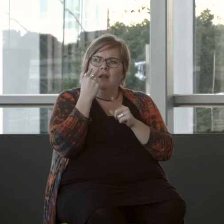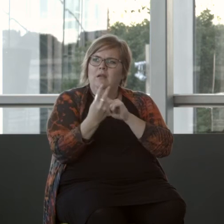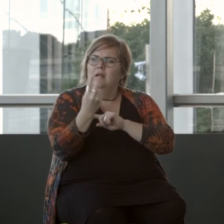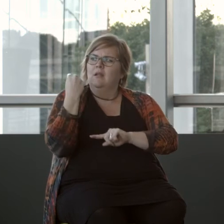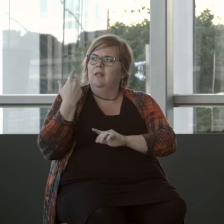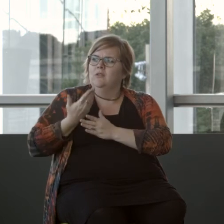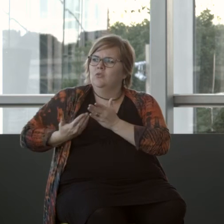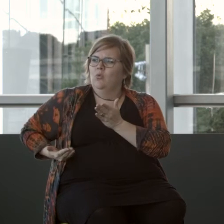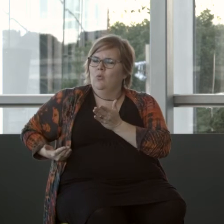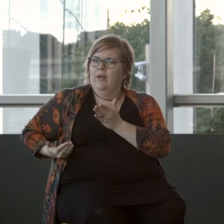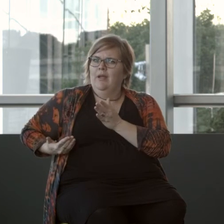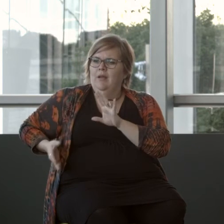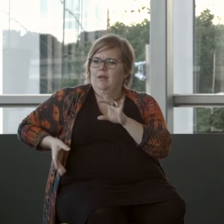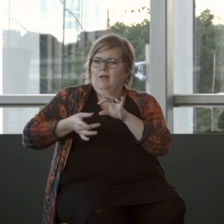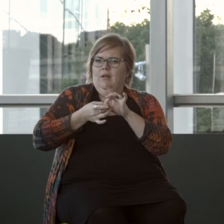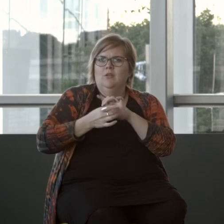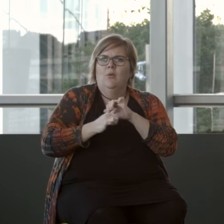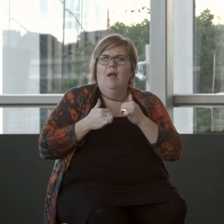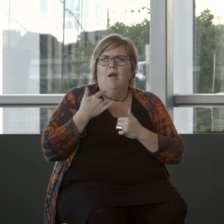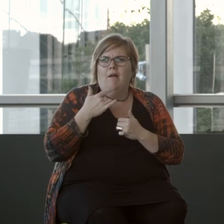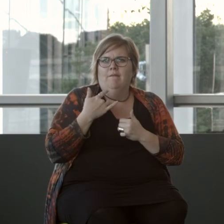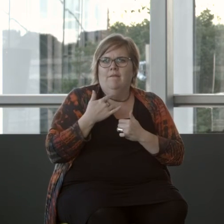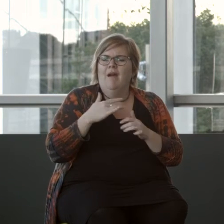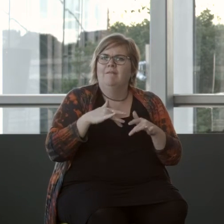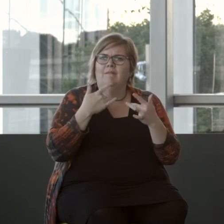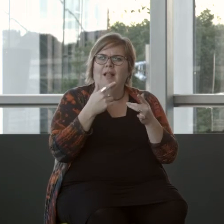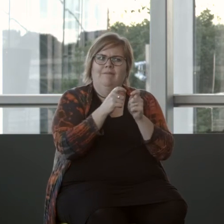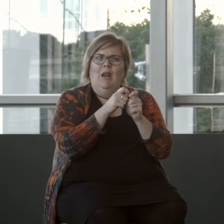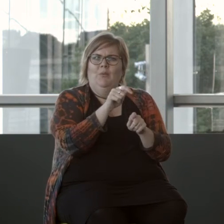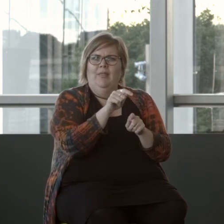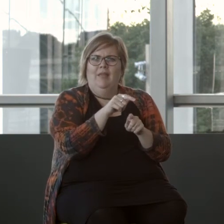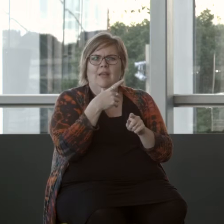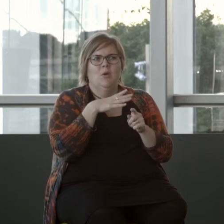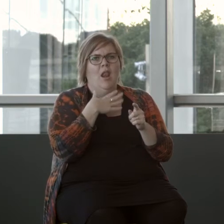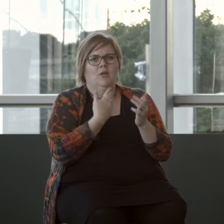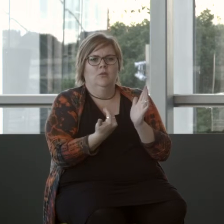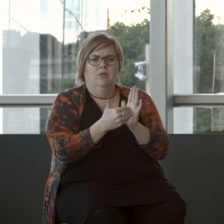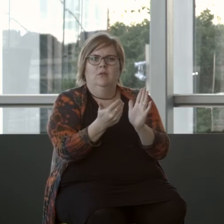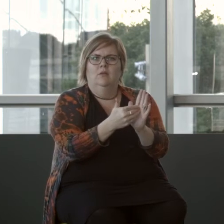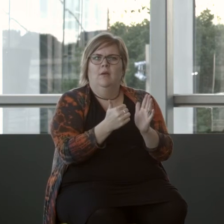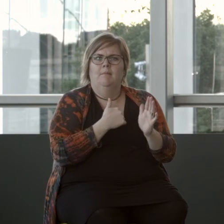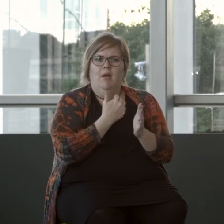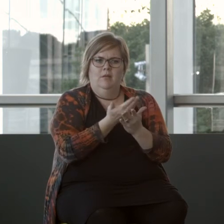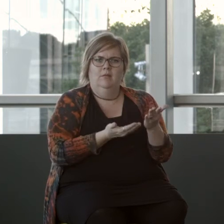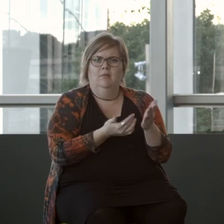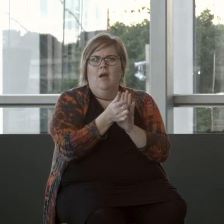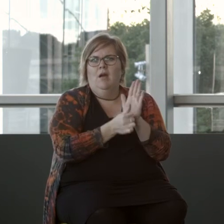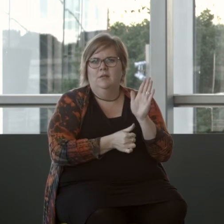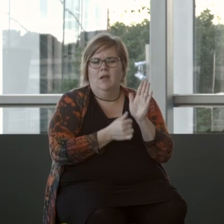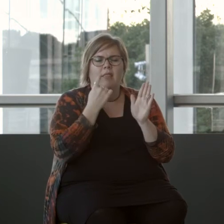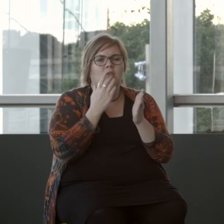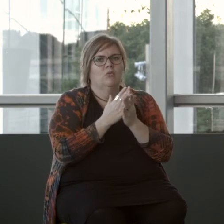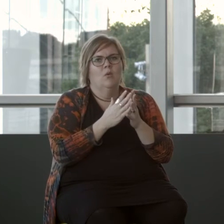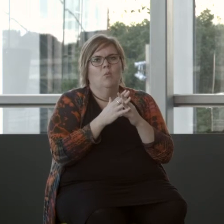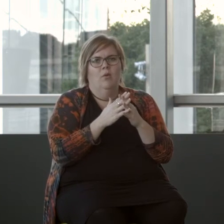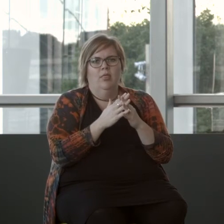echoes of our own lives. And I think there's value in that, and that's one of the reasons I like to reference those things. But I think there's also lots of value in using